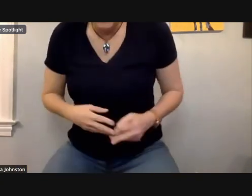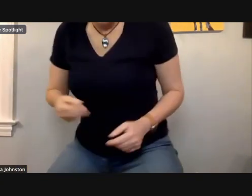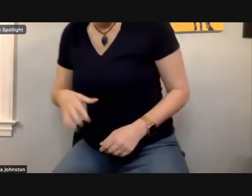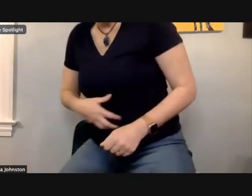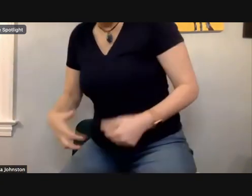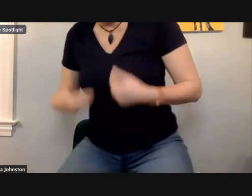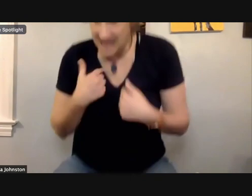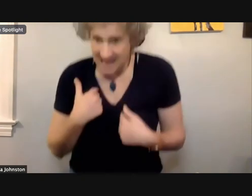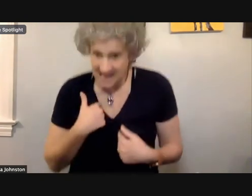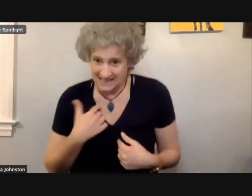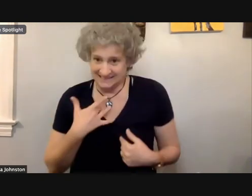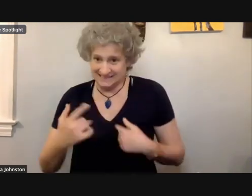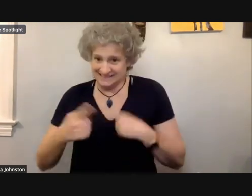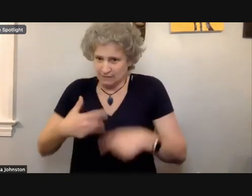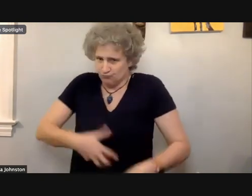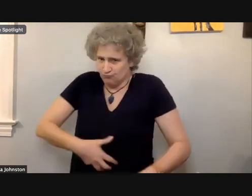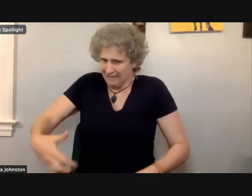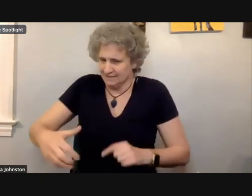So now pregnant.